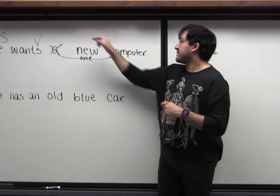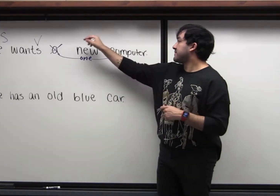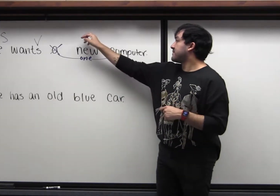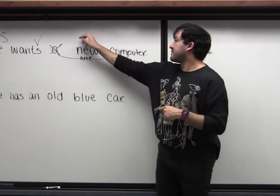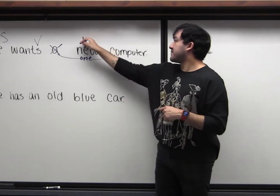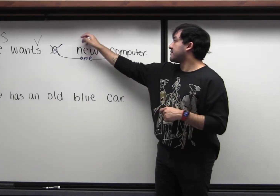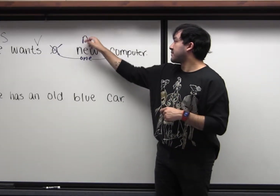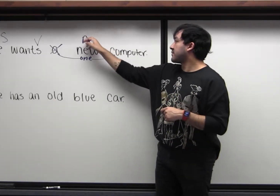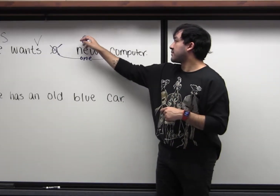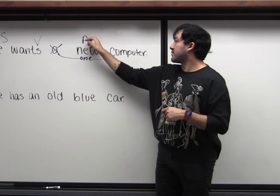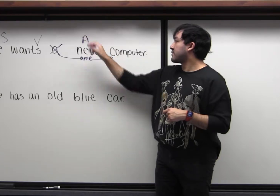today.